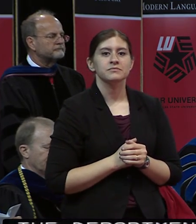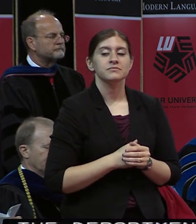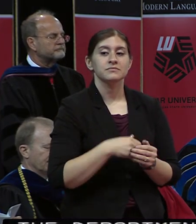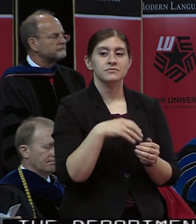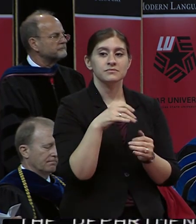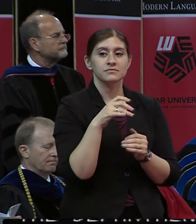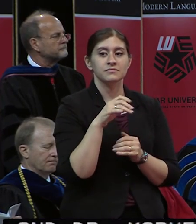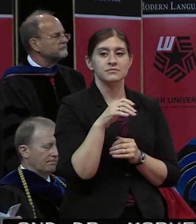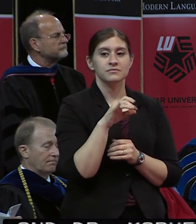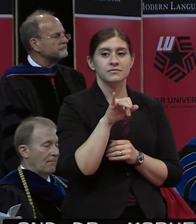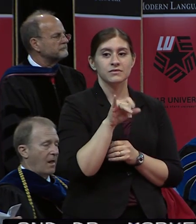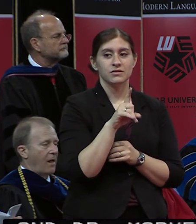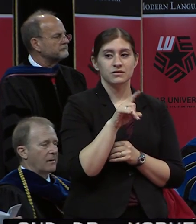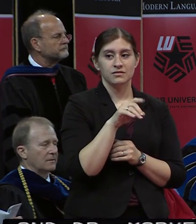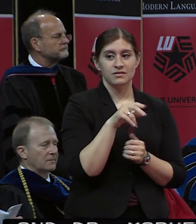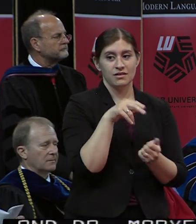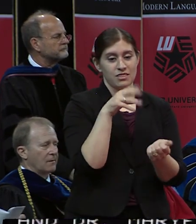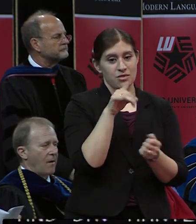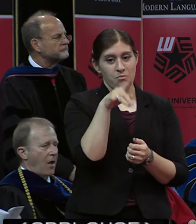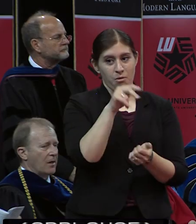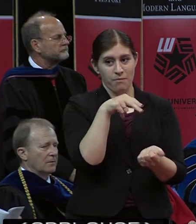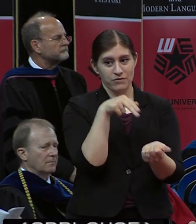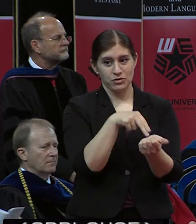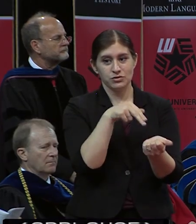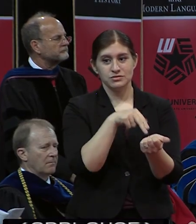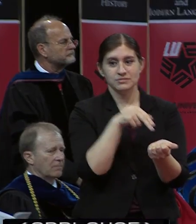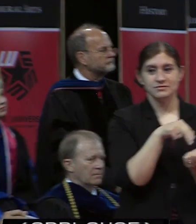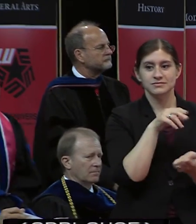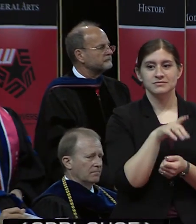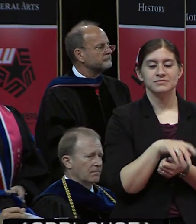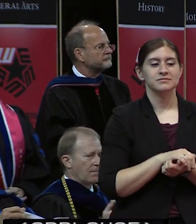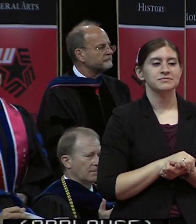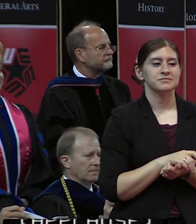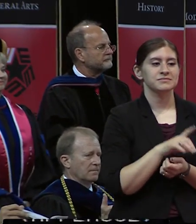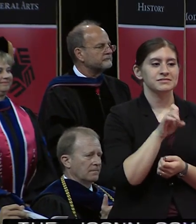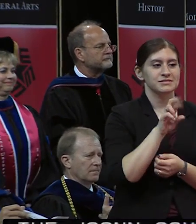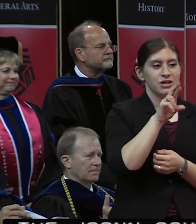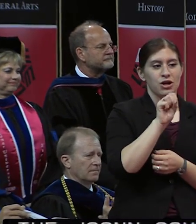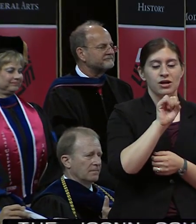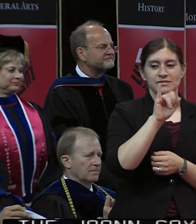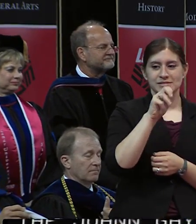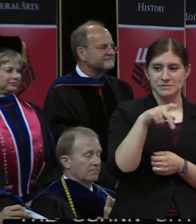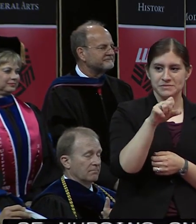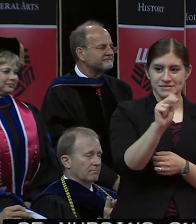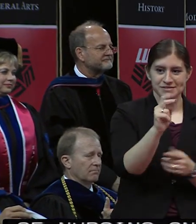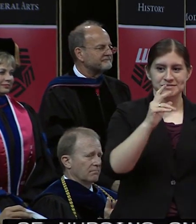The Joanne Gay Dishman Department of Nursing and Dr. Cynthia Stinson.